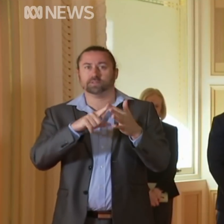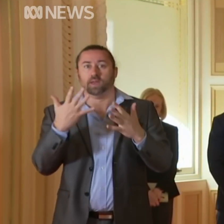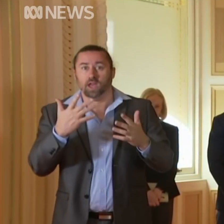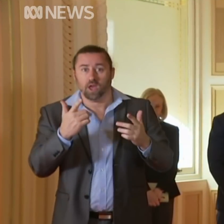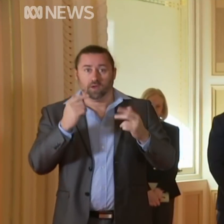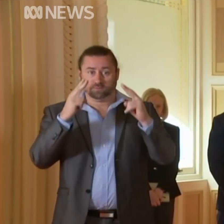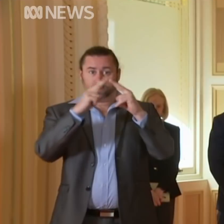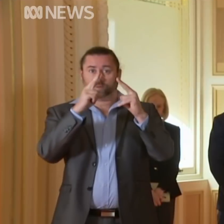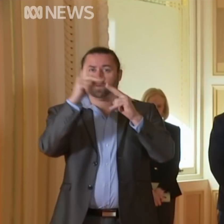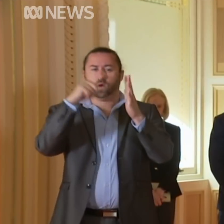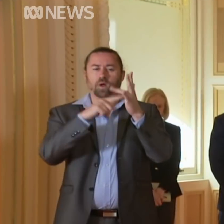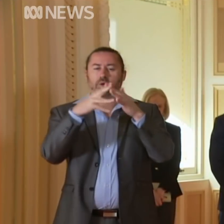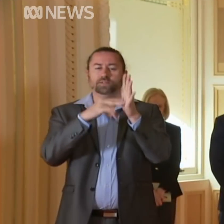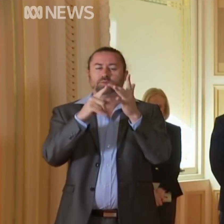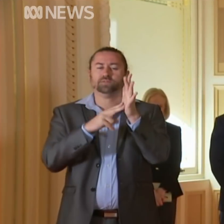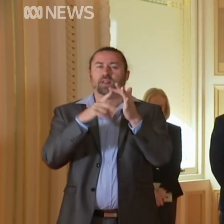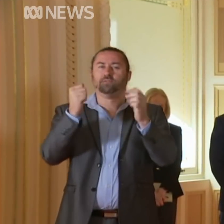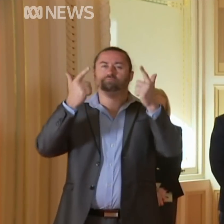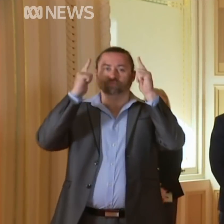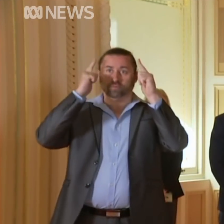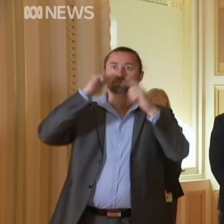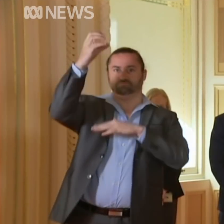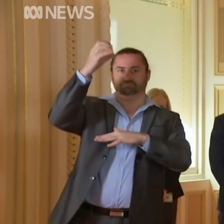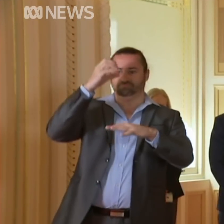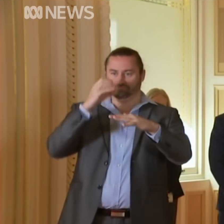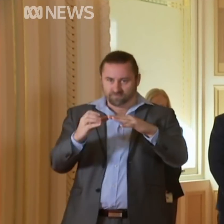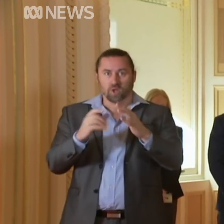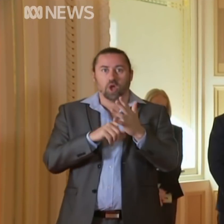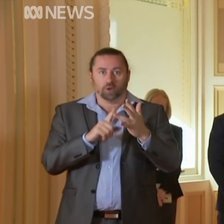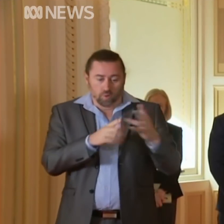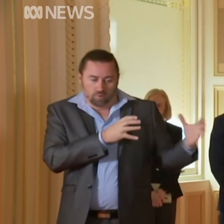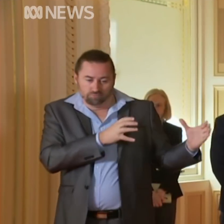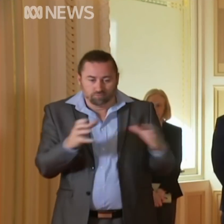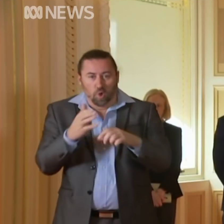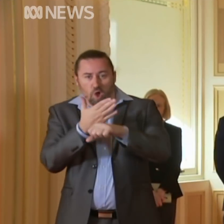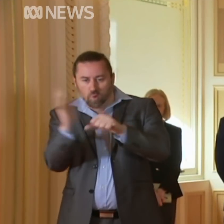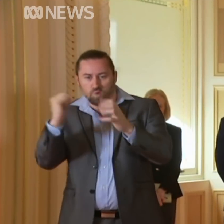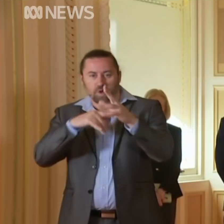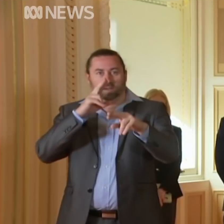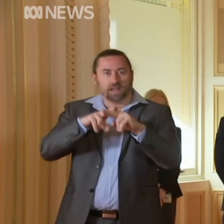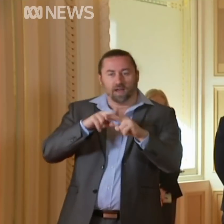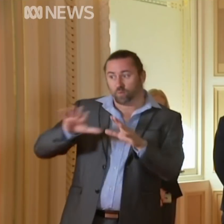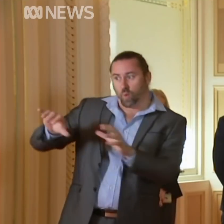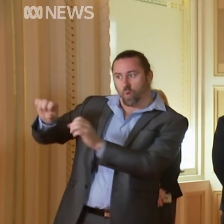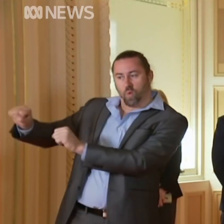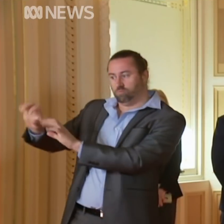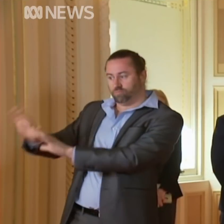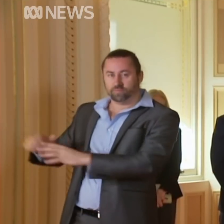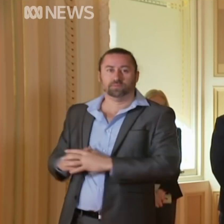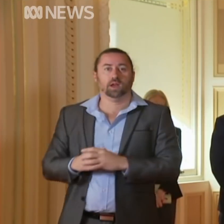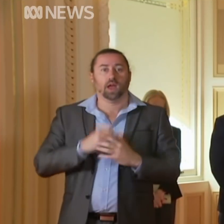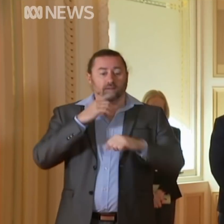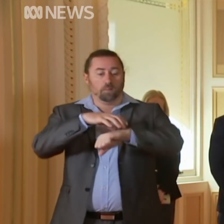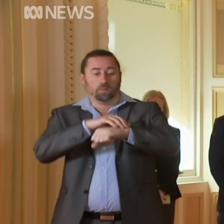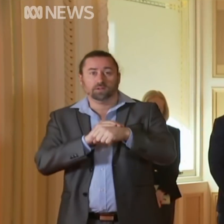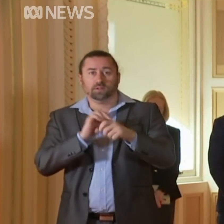from Townsville. There'll be well over 100 Department of Youth Justice staff to move in. Police service, in fact, a superintendent